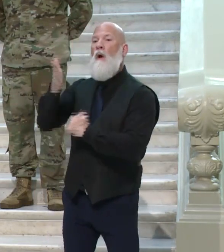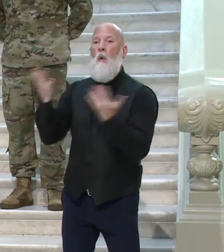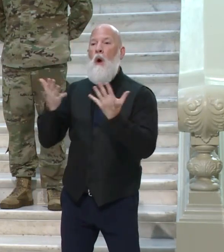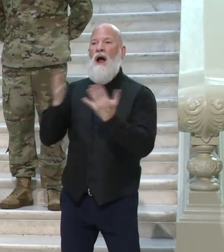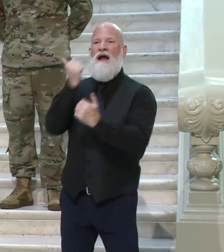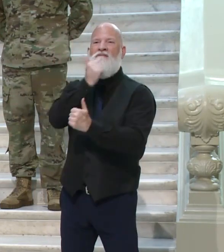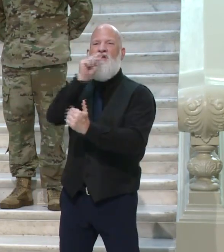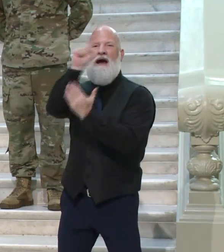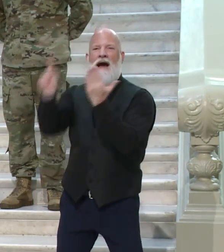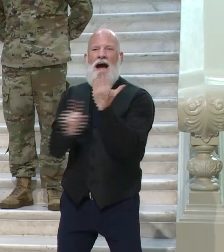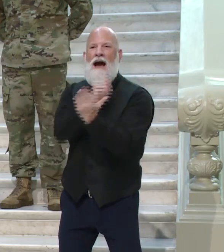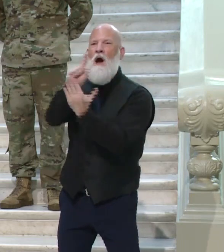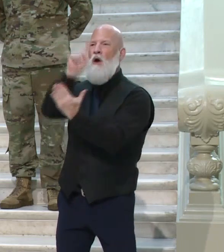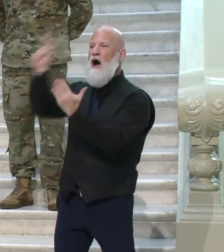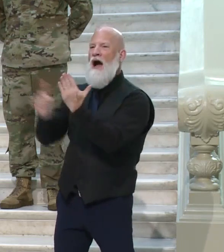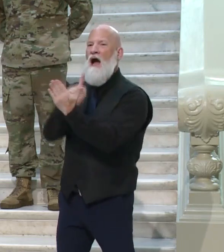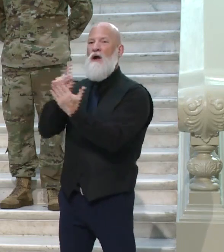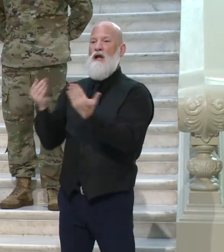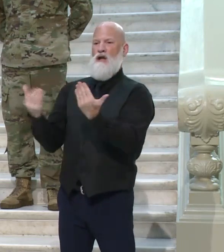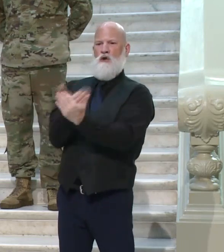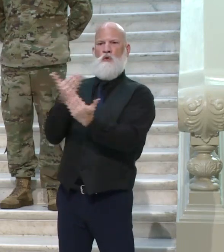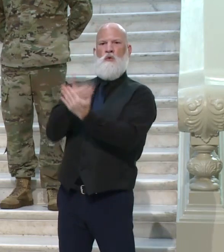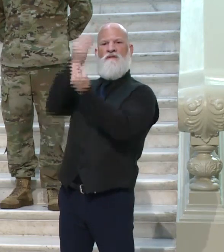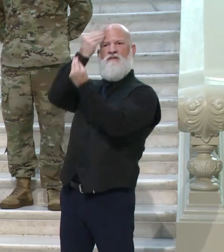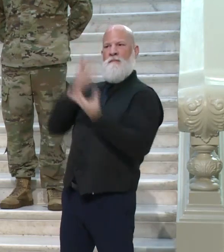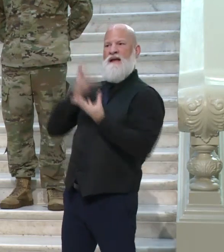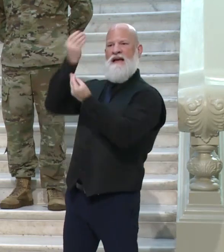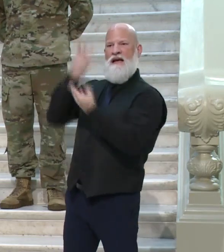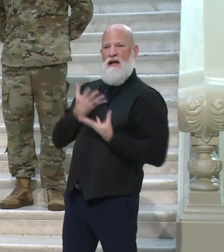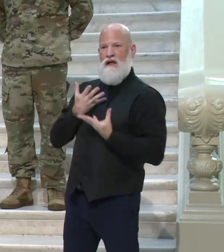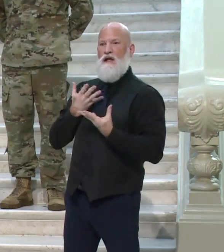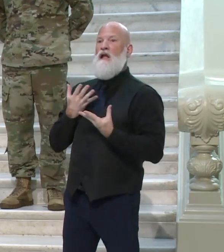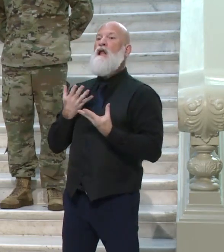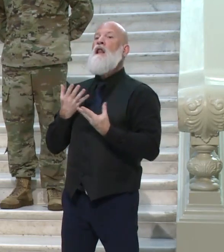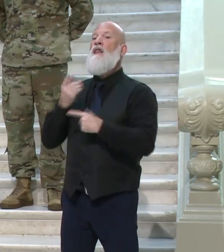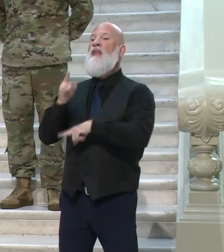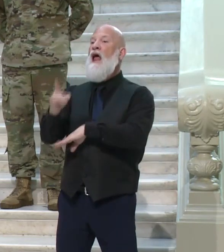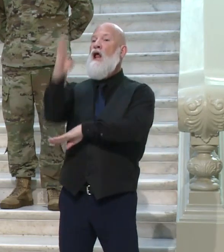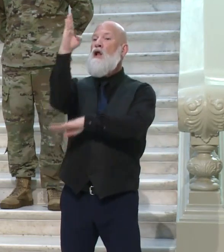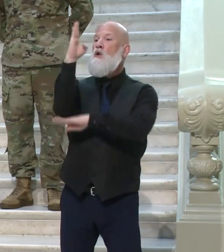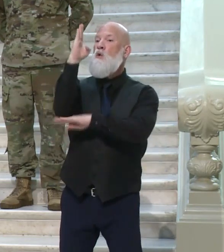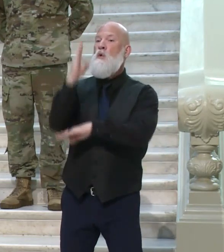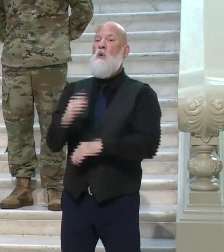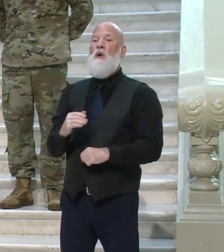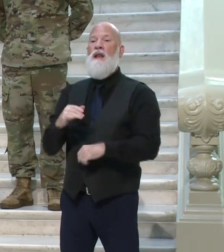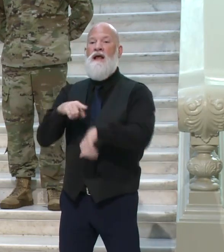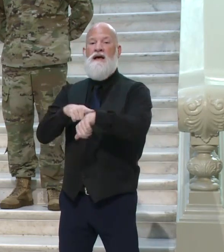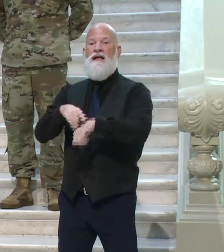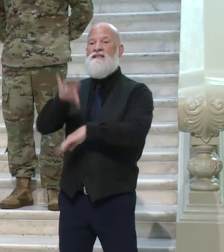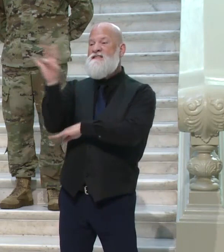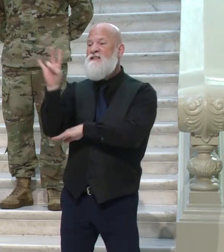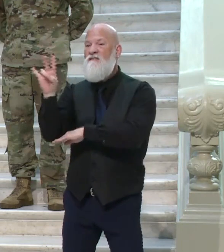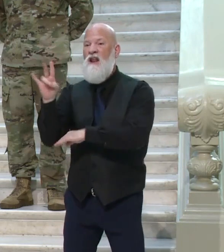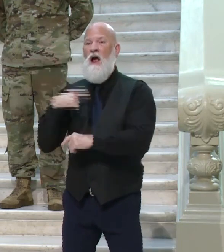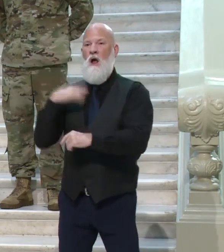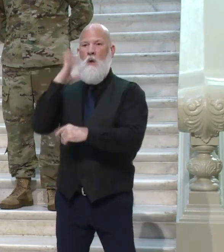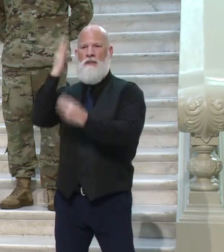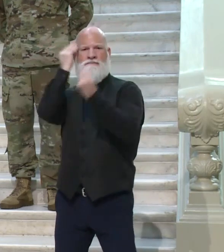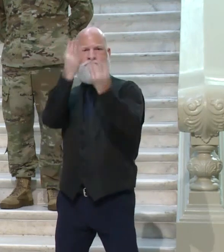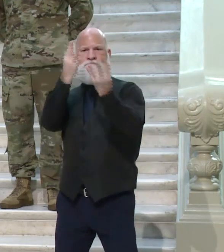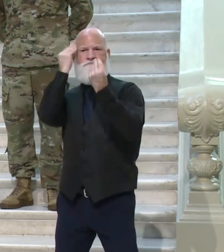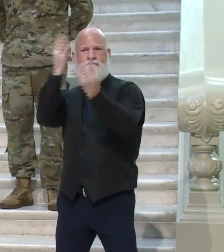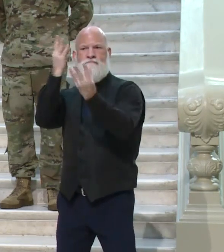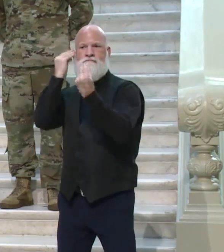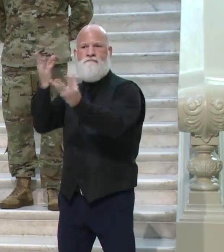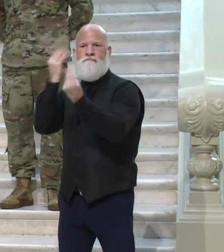the new dashboard is accessible through the same website address, but the format is easier to use. As